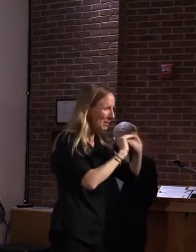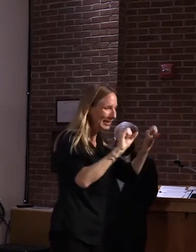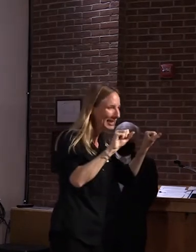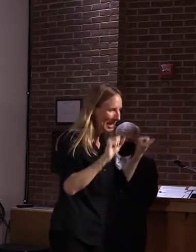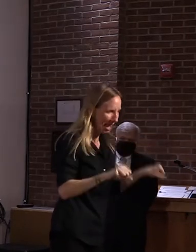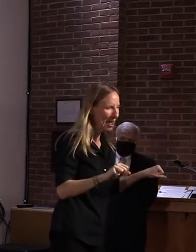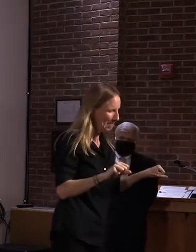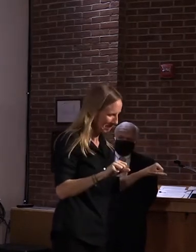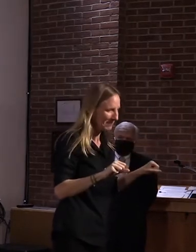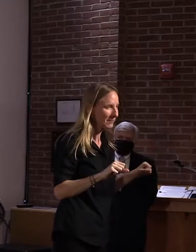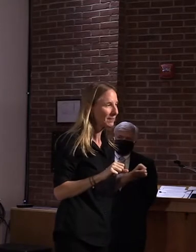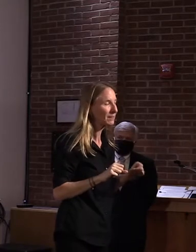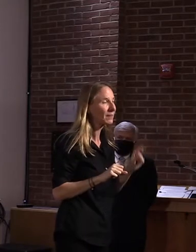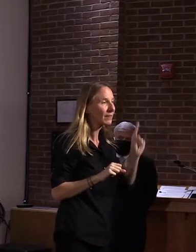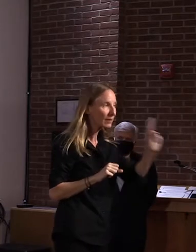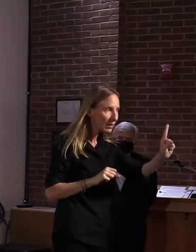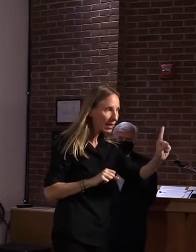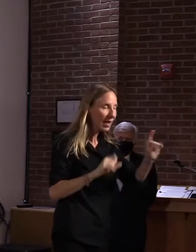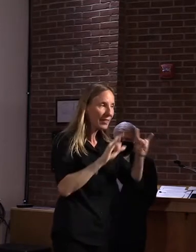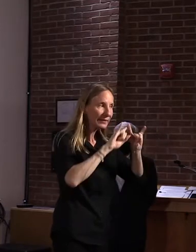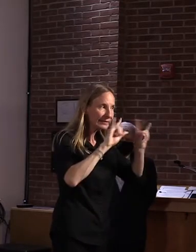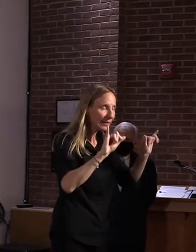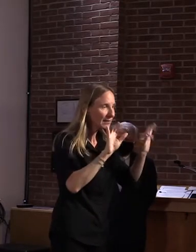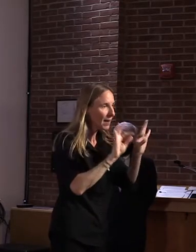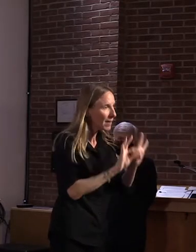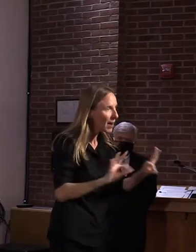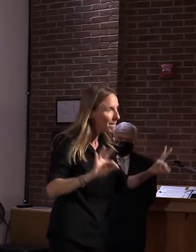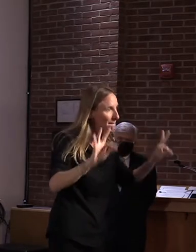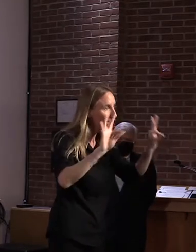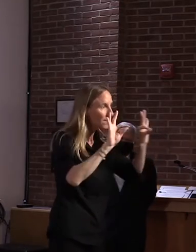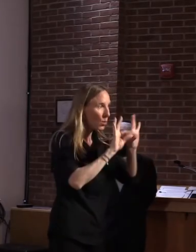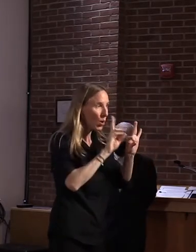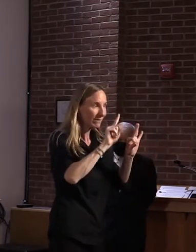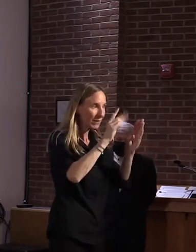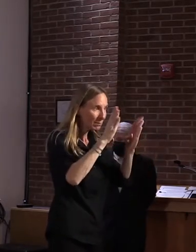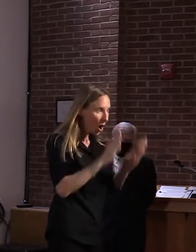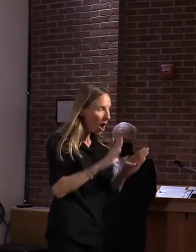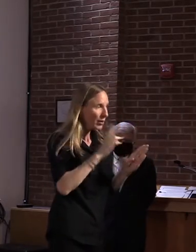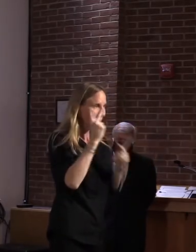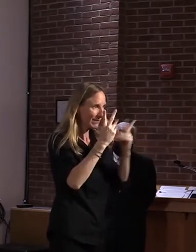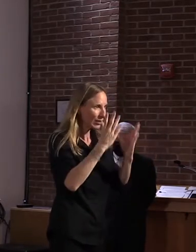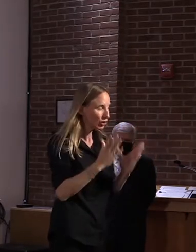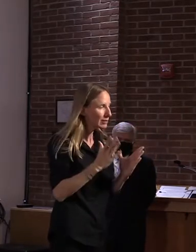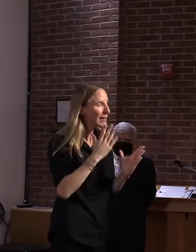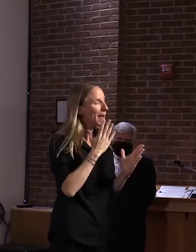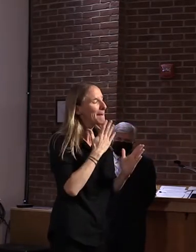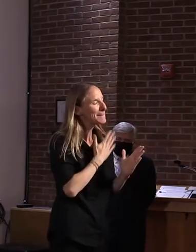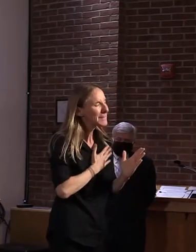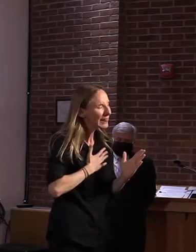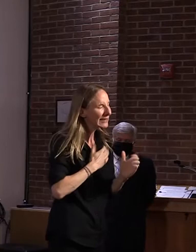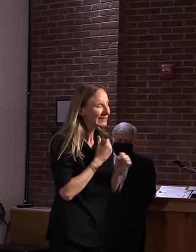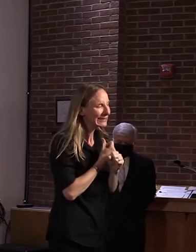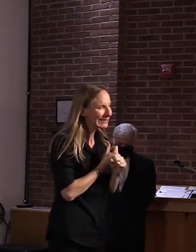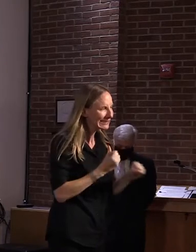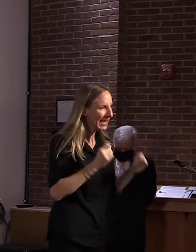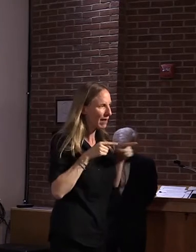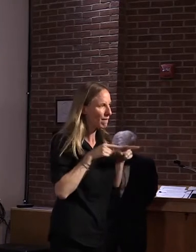ourselves off. But we urge Vermonters and visitors to also practice swimming and boating safety.